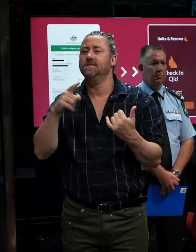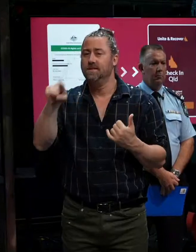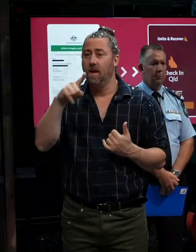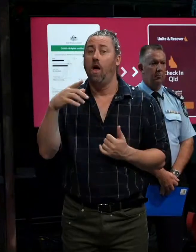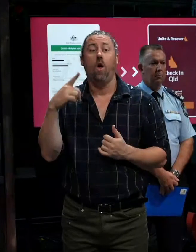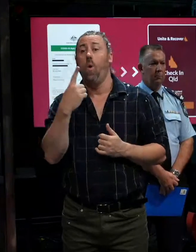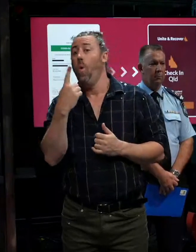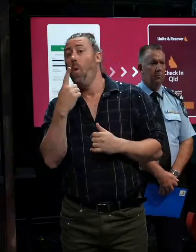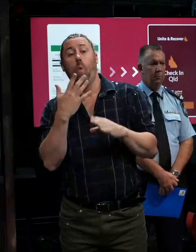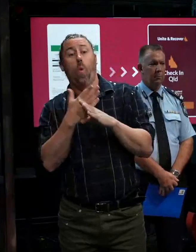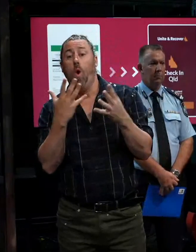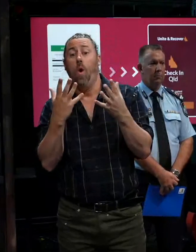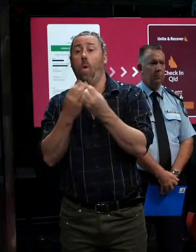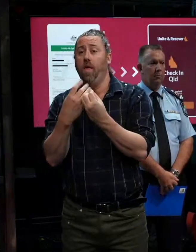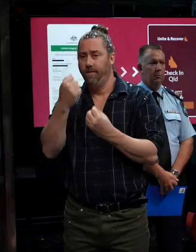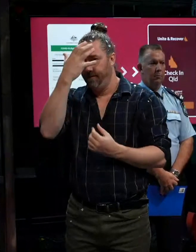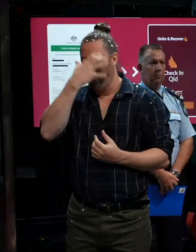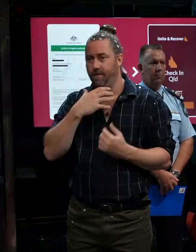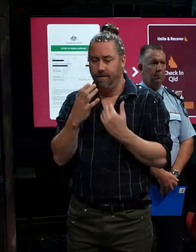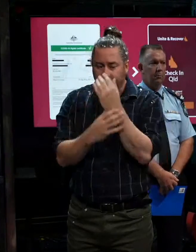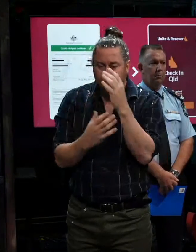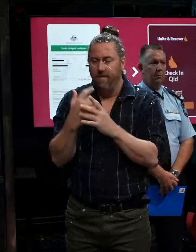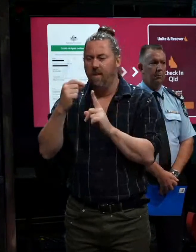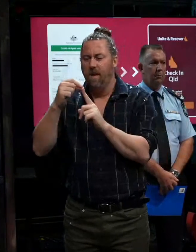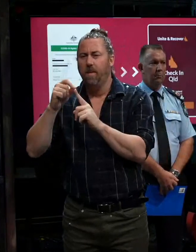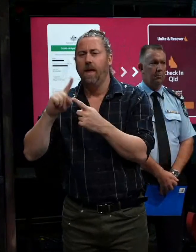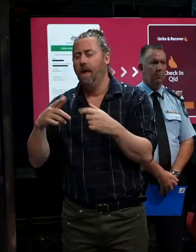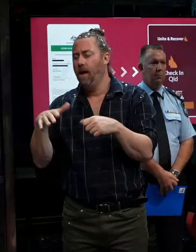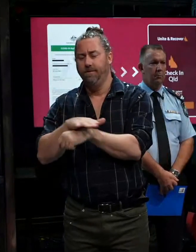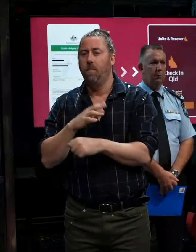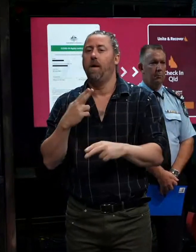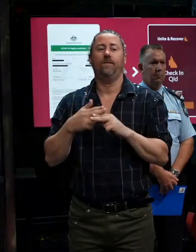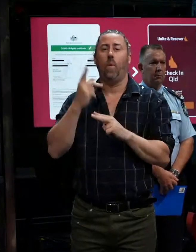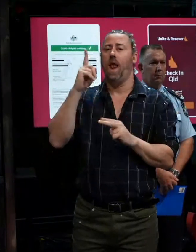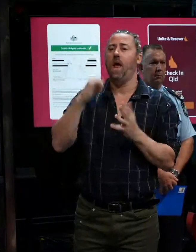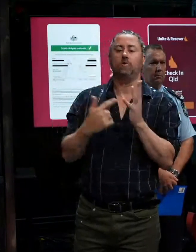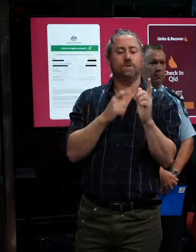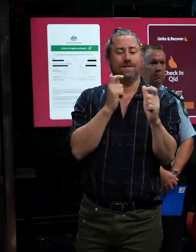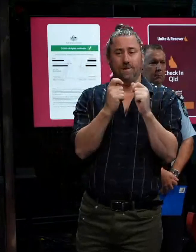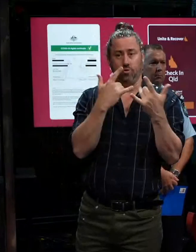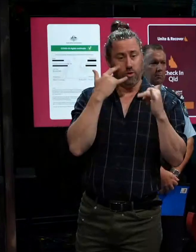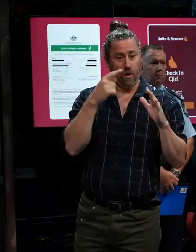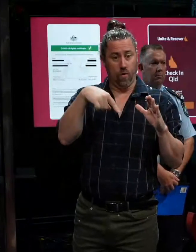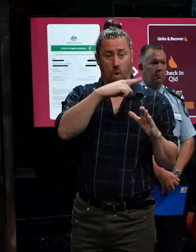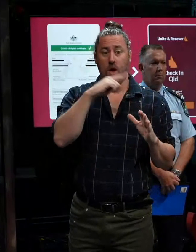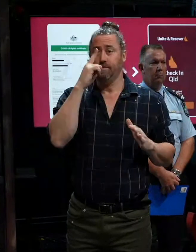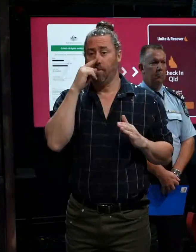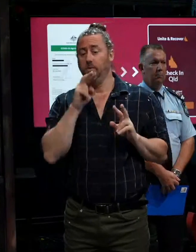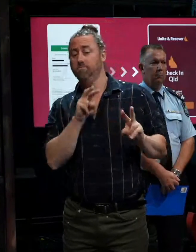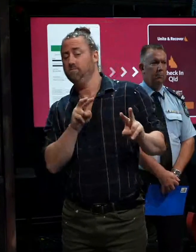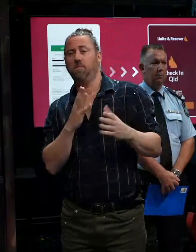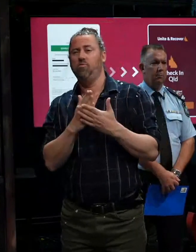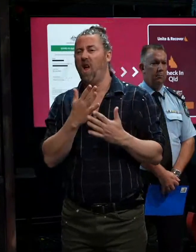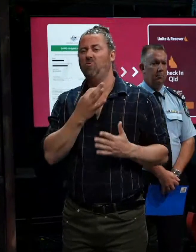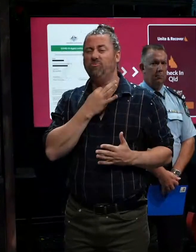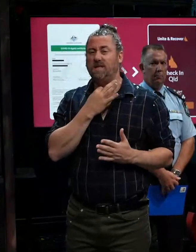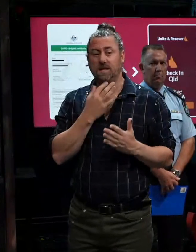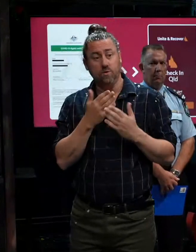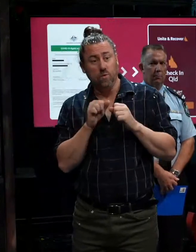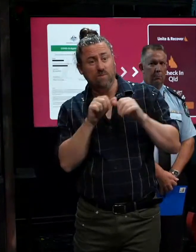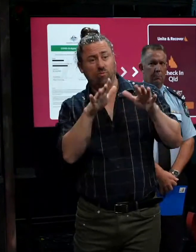PPE or those that weren't. We're working through with those, but at this stage it'll be a test and observe policy, but no exposures of concern. And